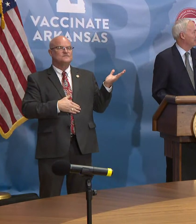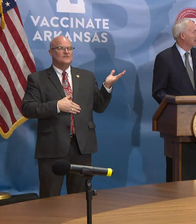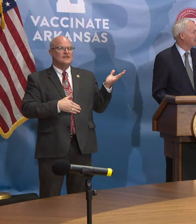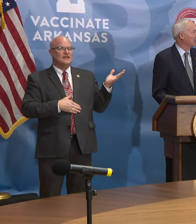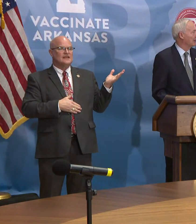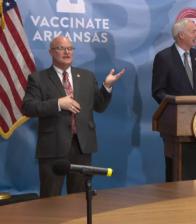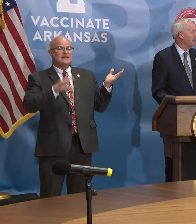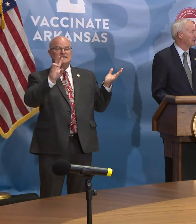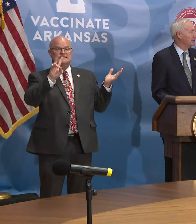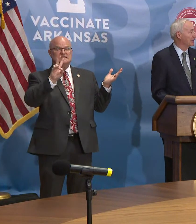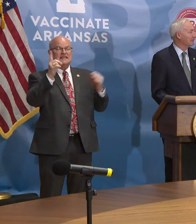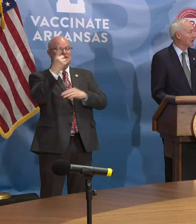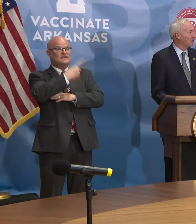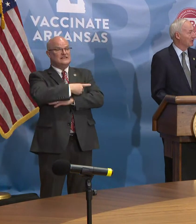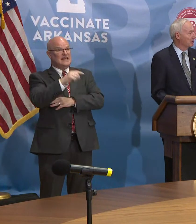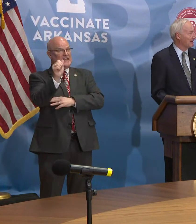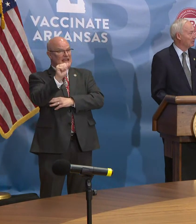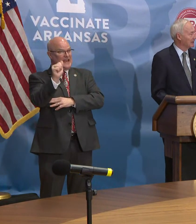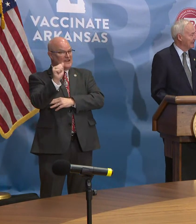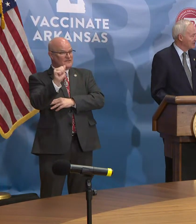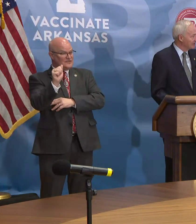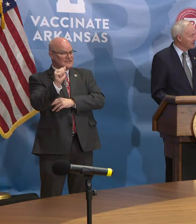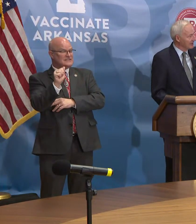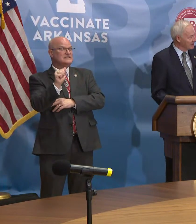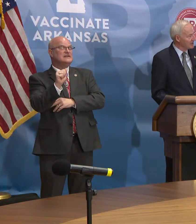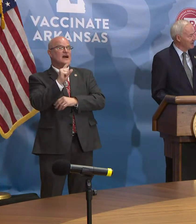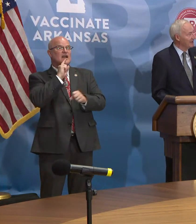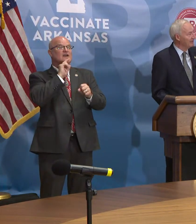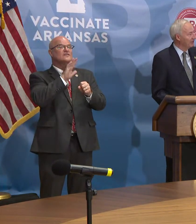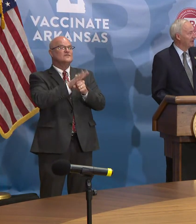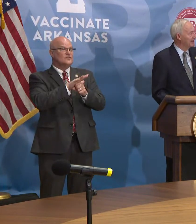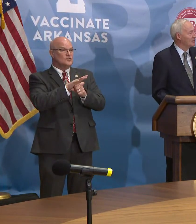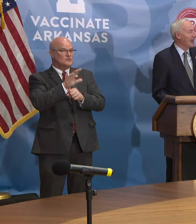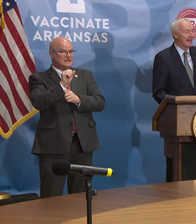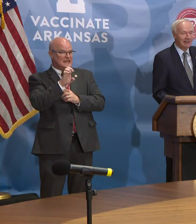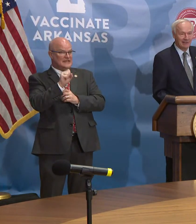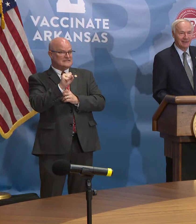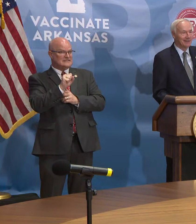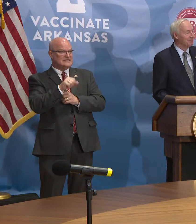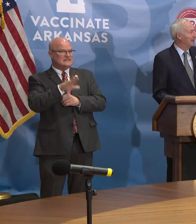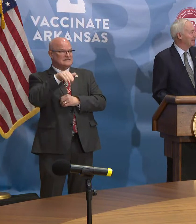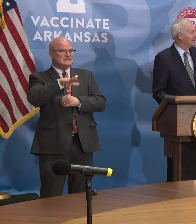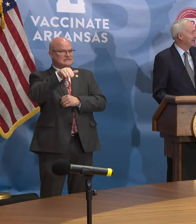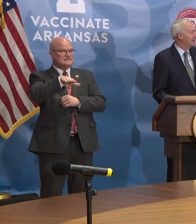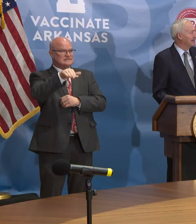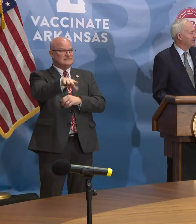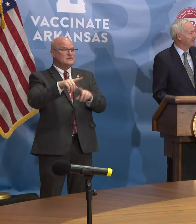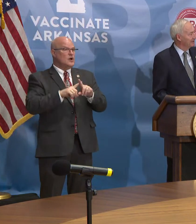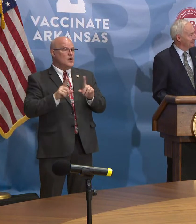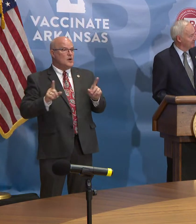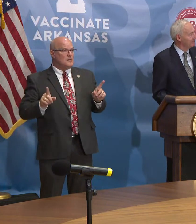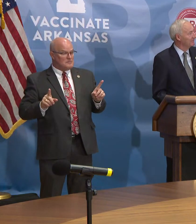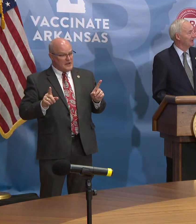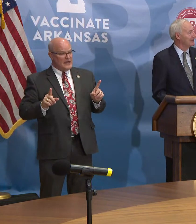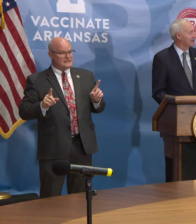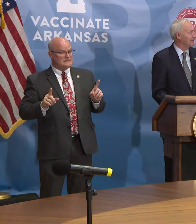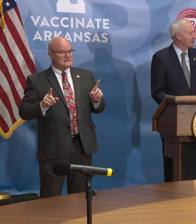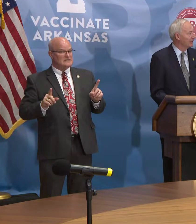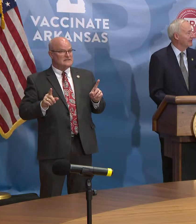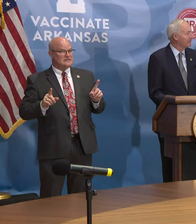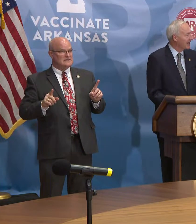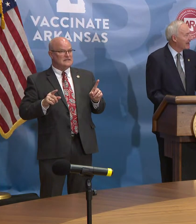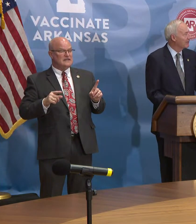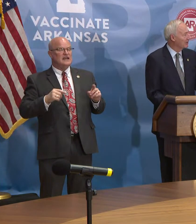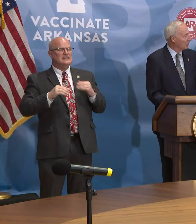the 7-day rolling average of confirmed and probable cases. It's very jagged, but